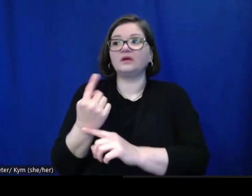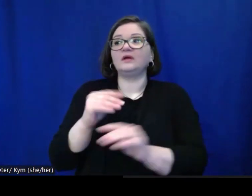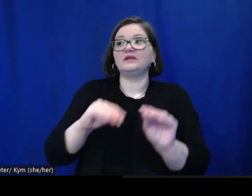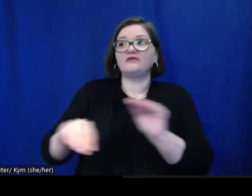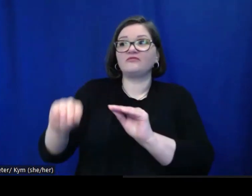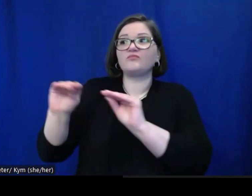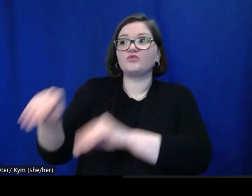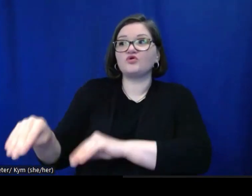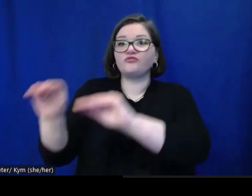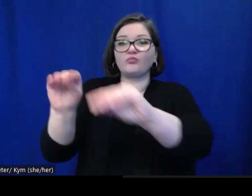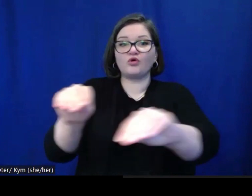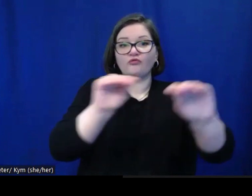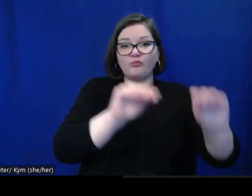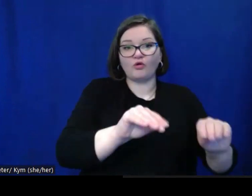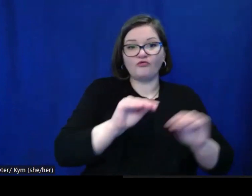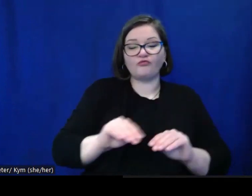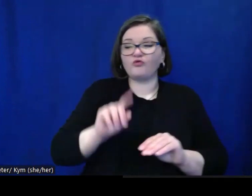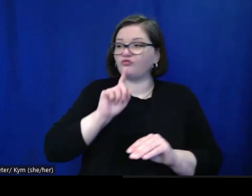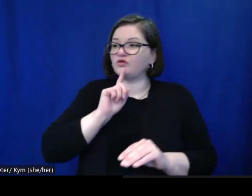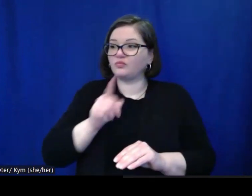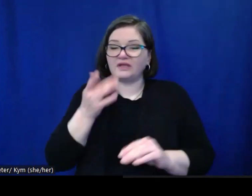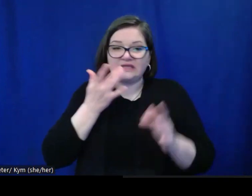limited support.